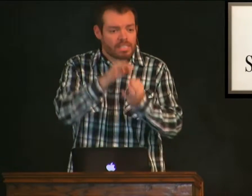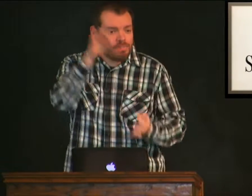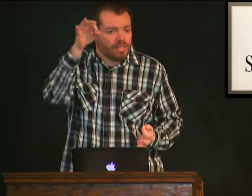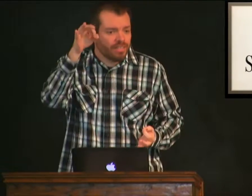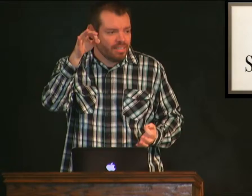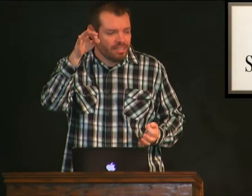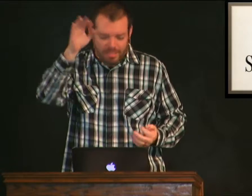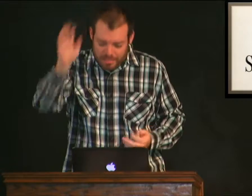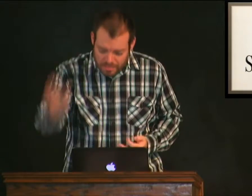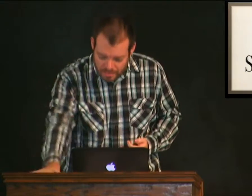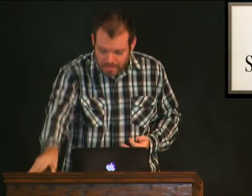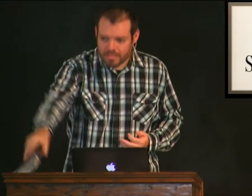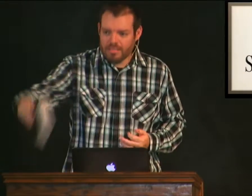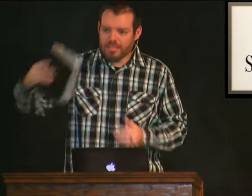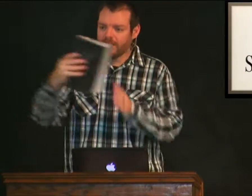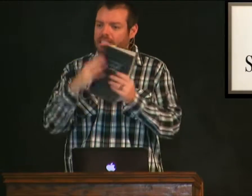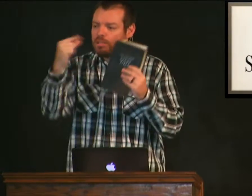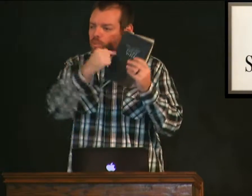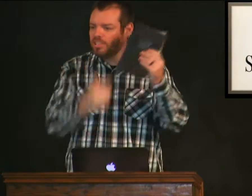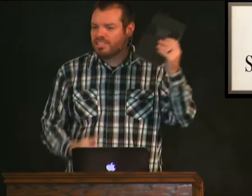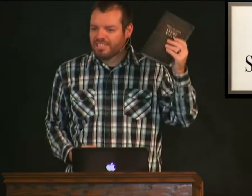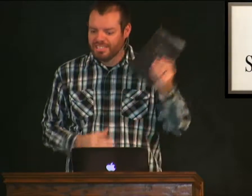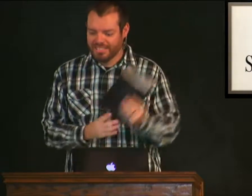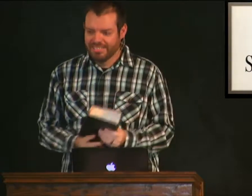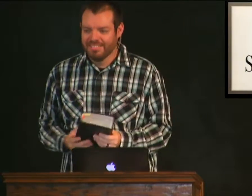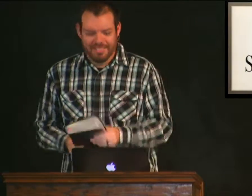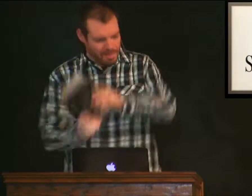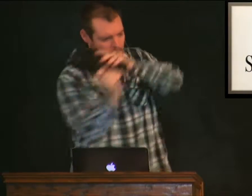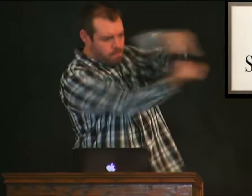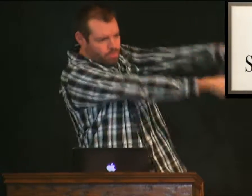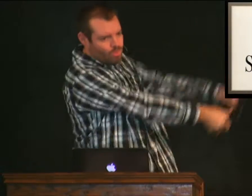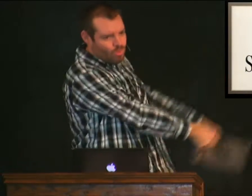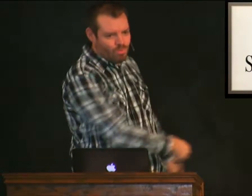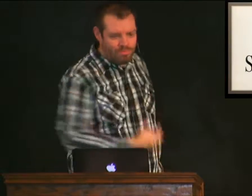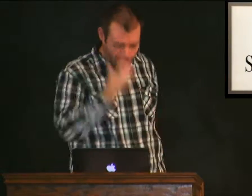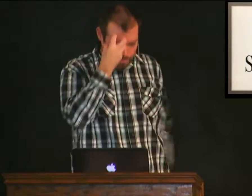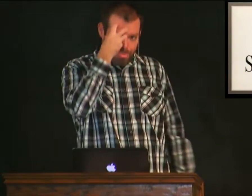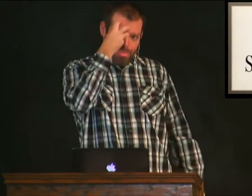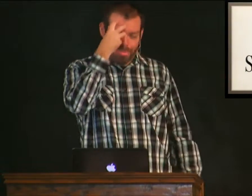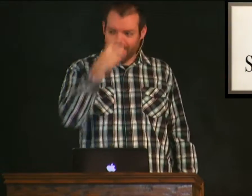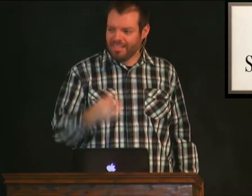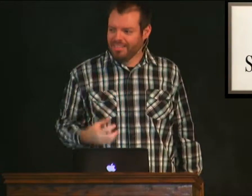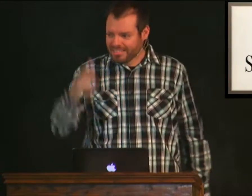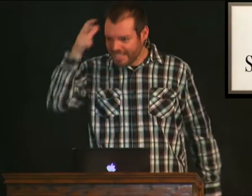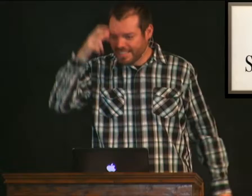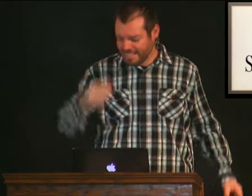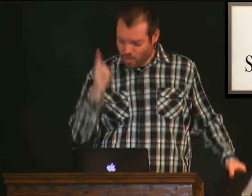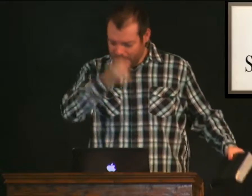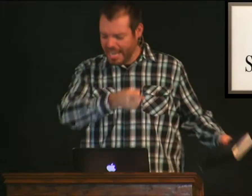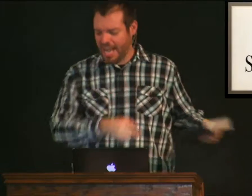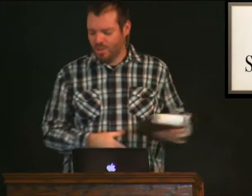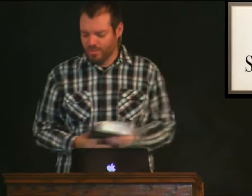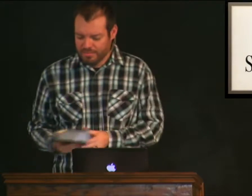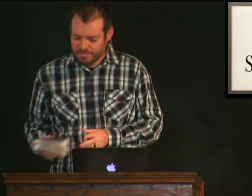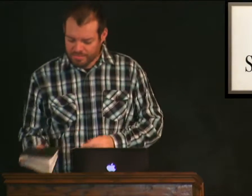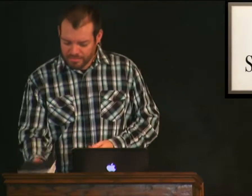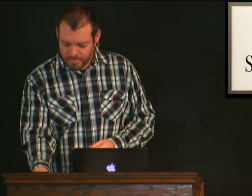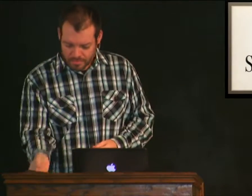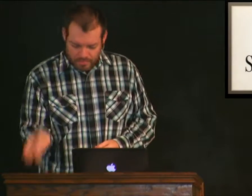But with the Spirit, his words, boom, Satan's going